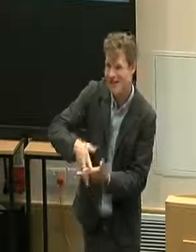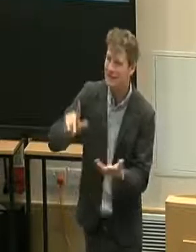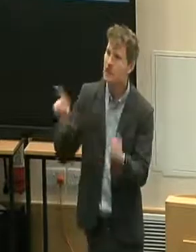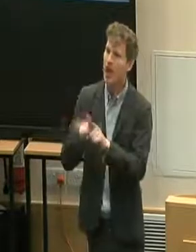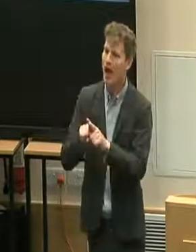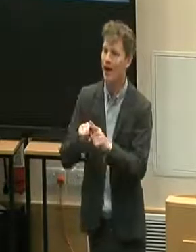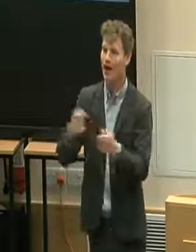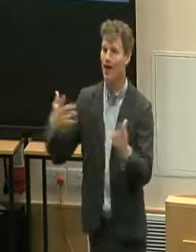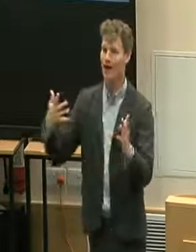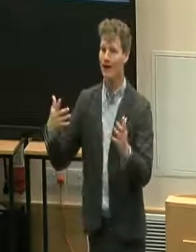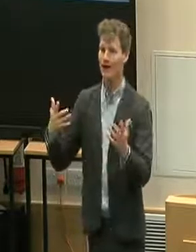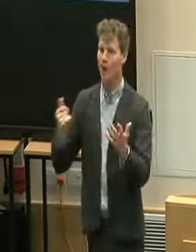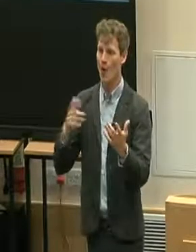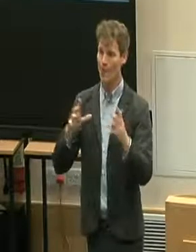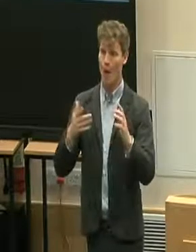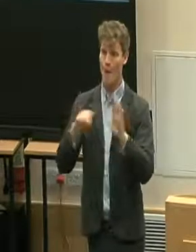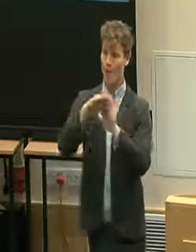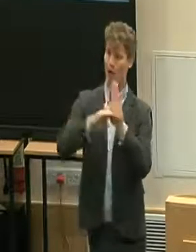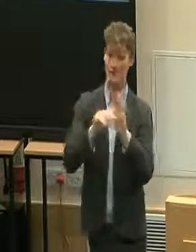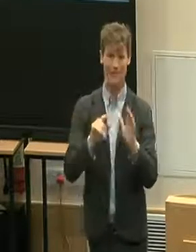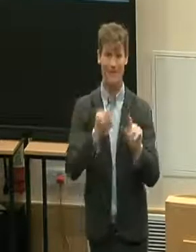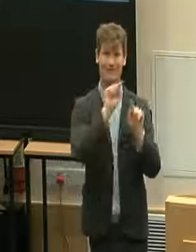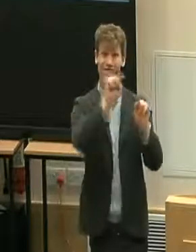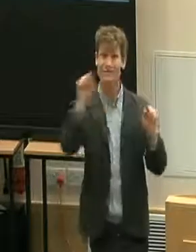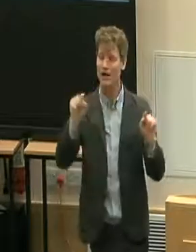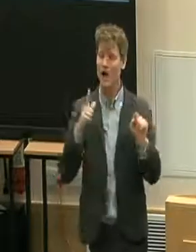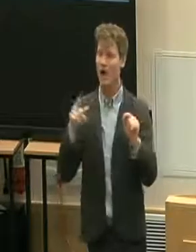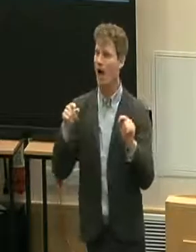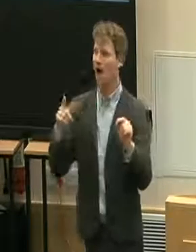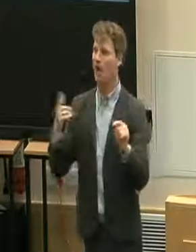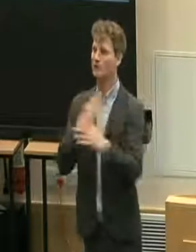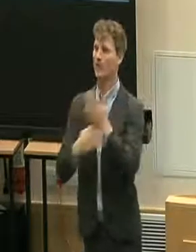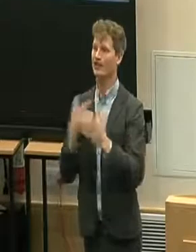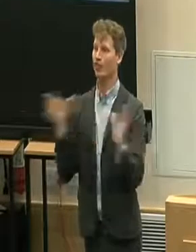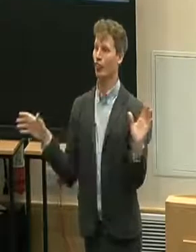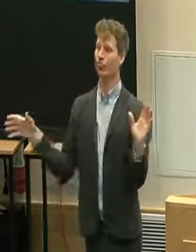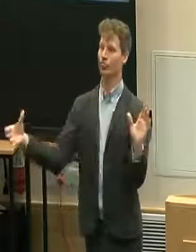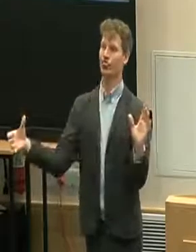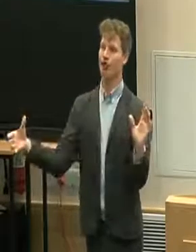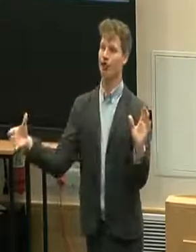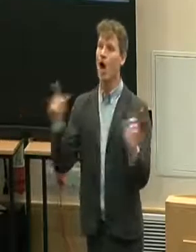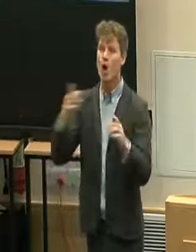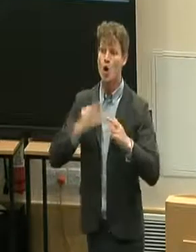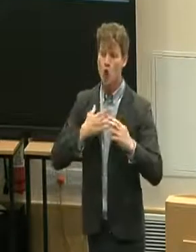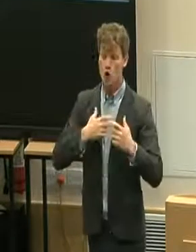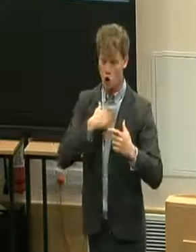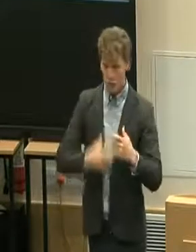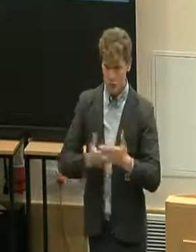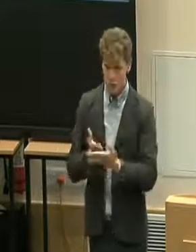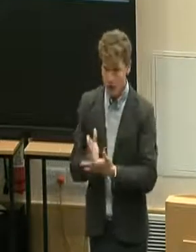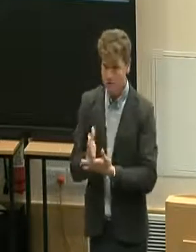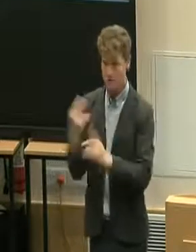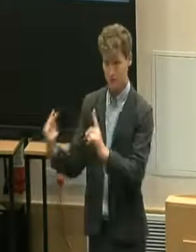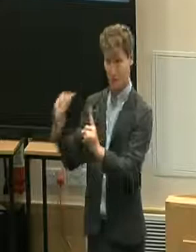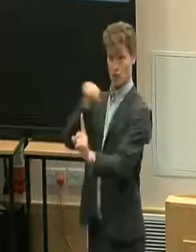the country for everyone. And that is what the human rights approach means, that rights are